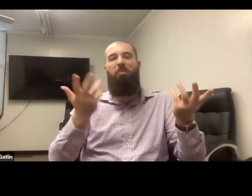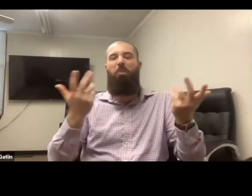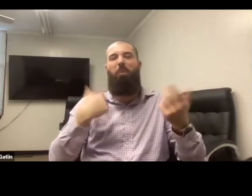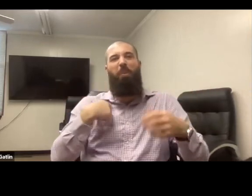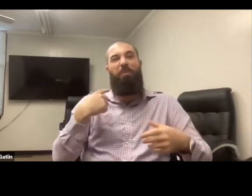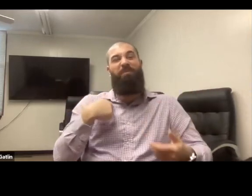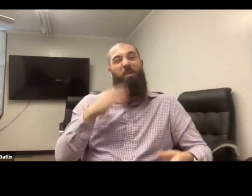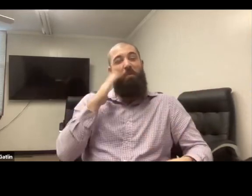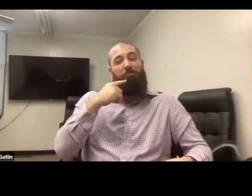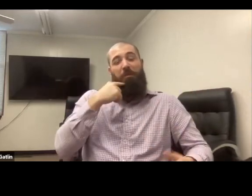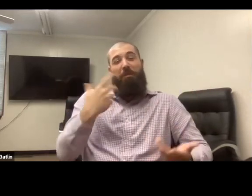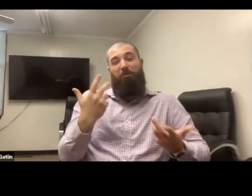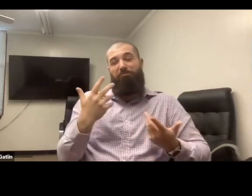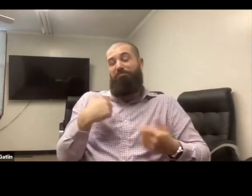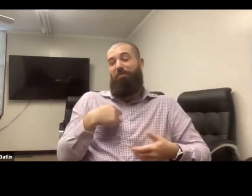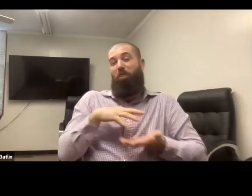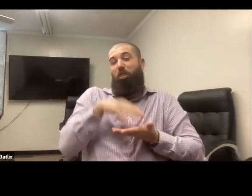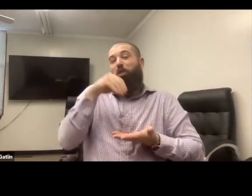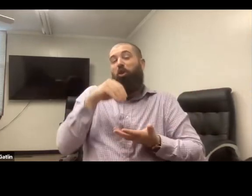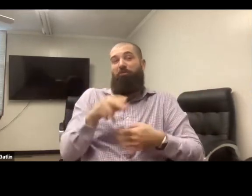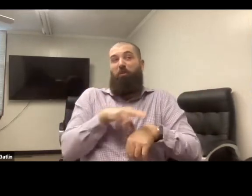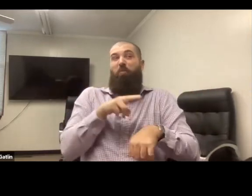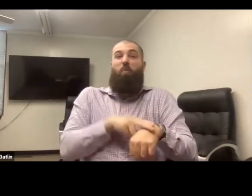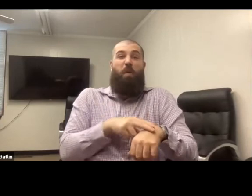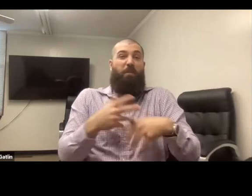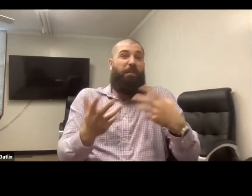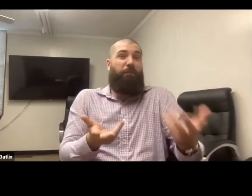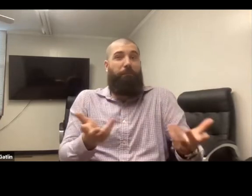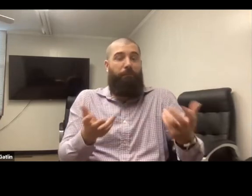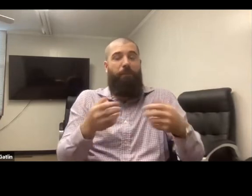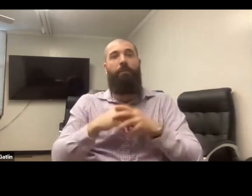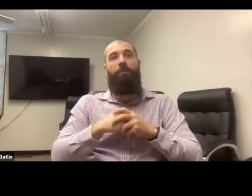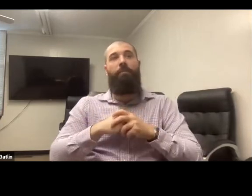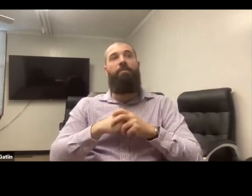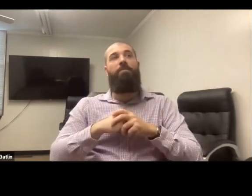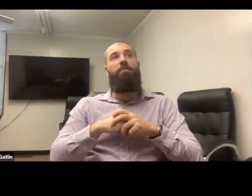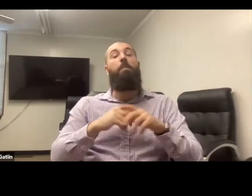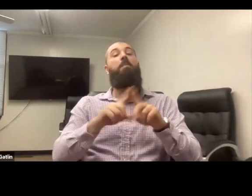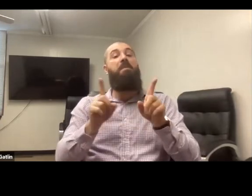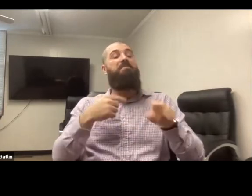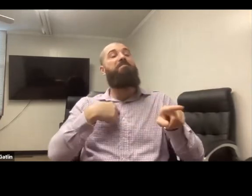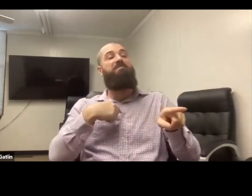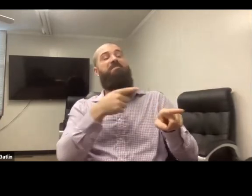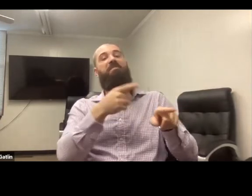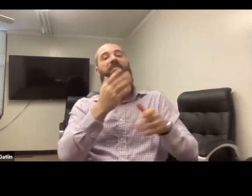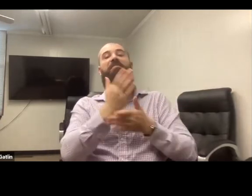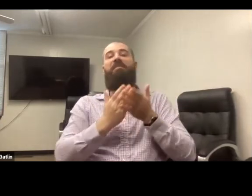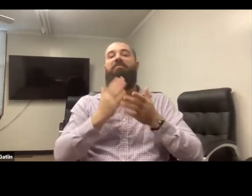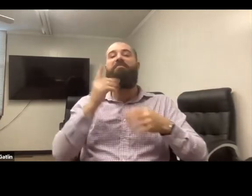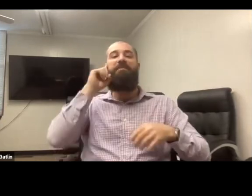different gestures. So I would say that I learned in the typical way,